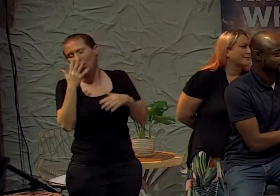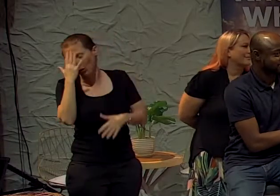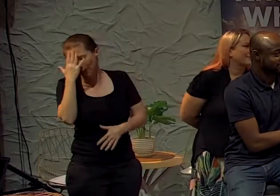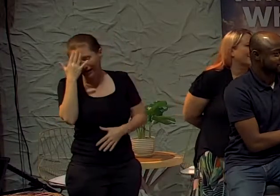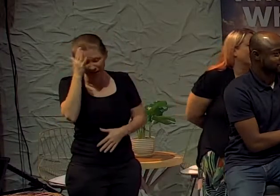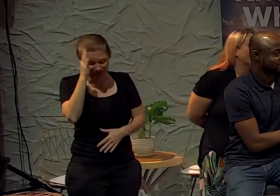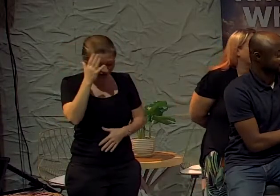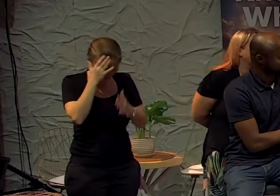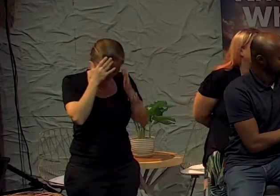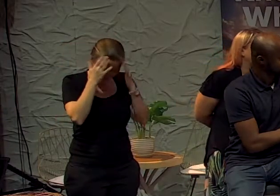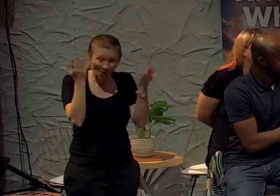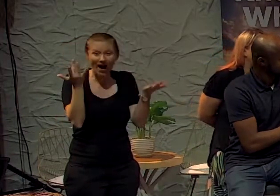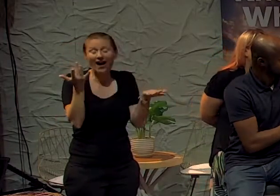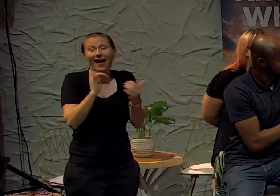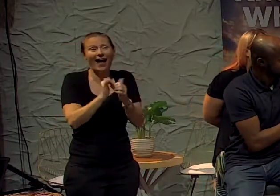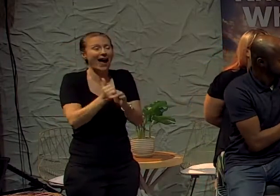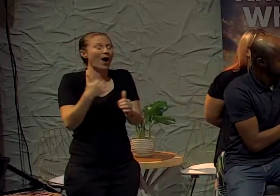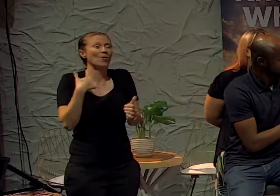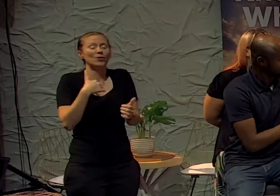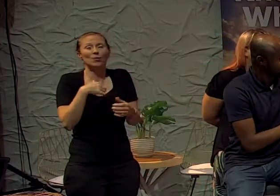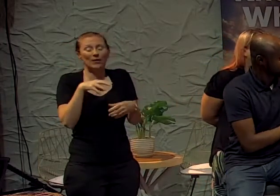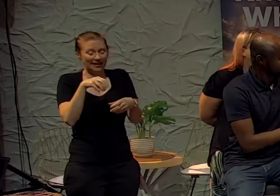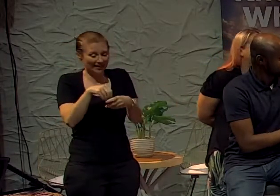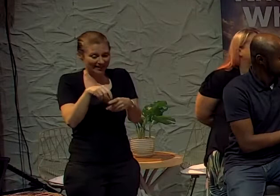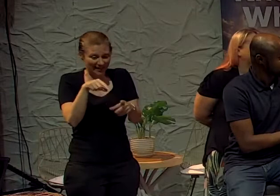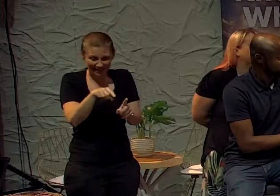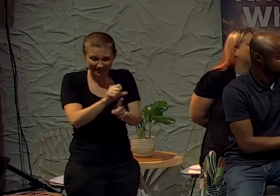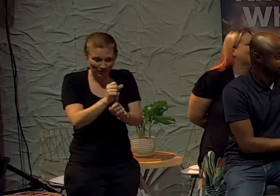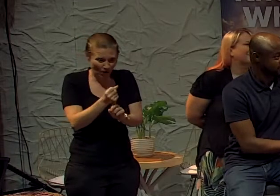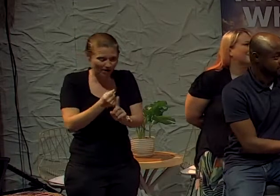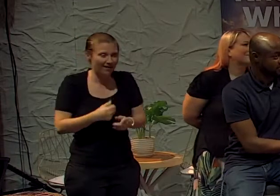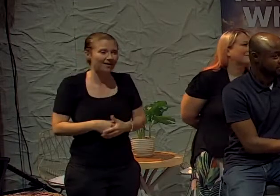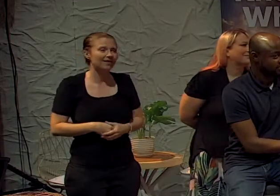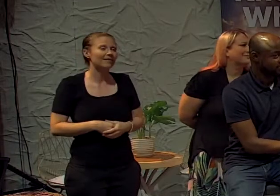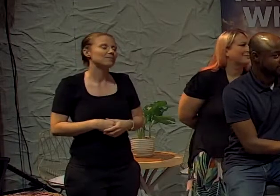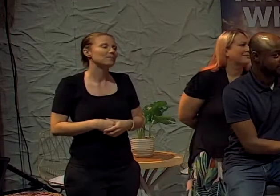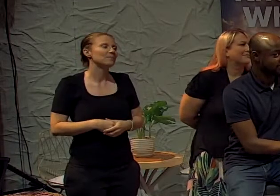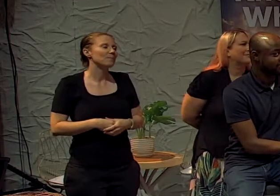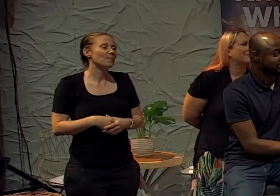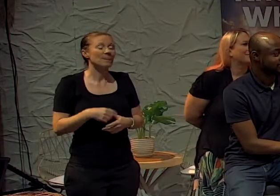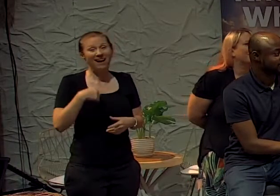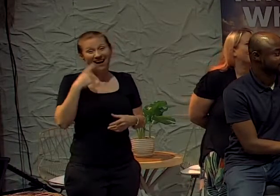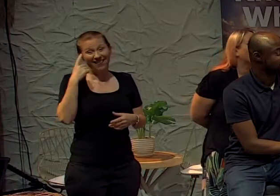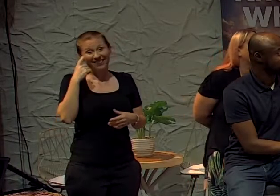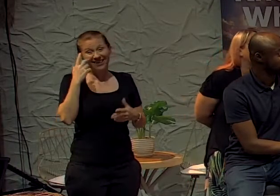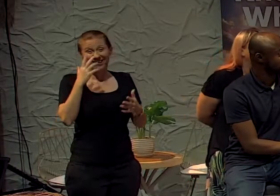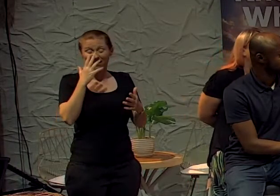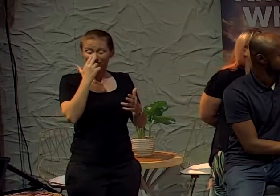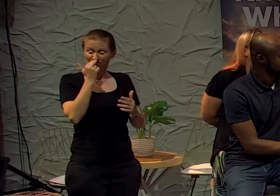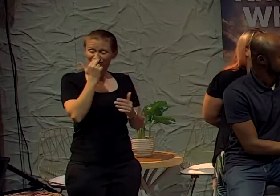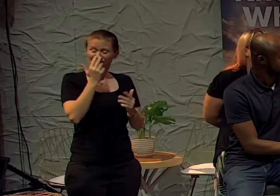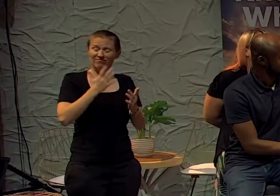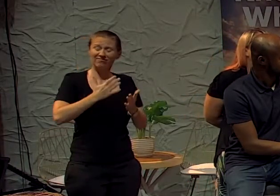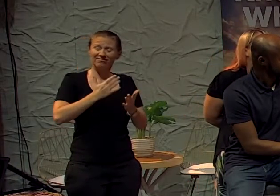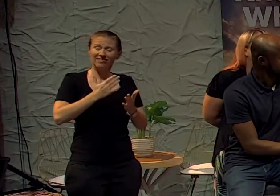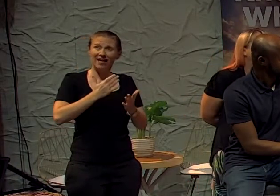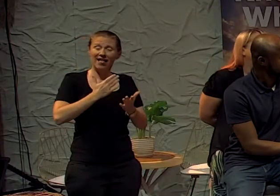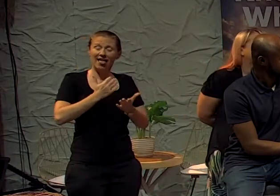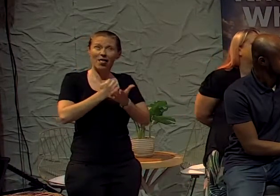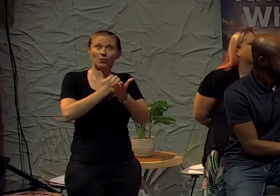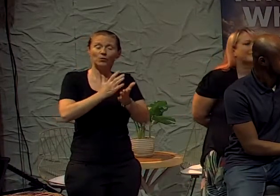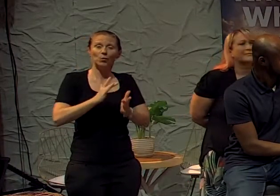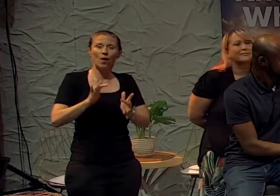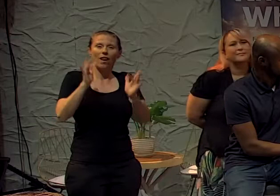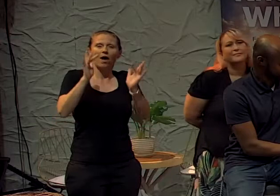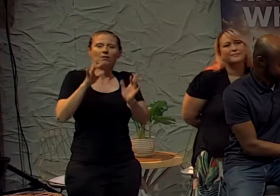my goodness, why? Well, how do we get ourselves into this one? Or, and I think that helps lighten up the spirit. Lightens